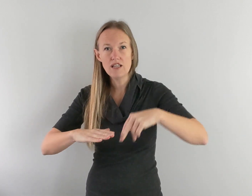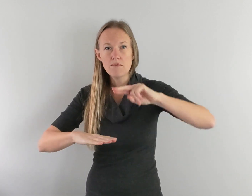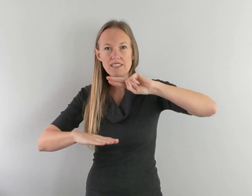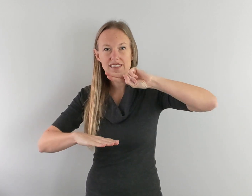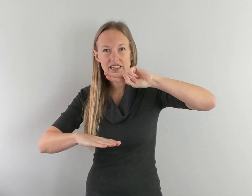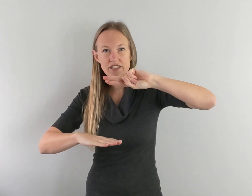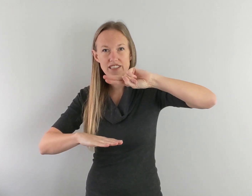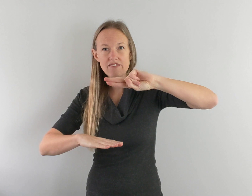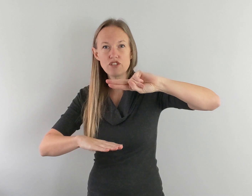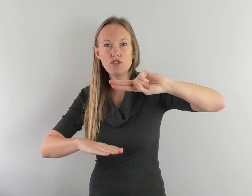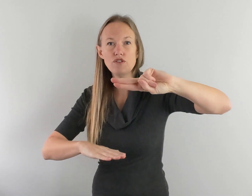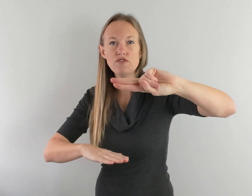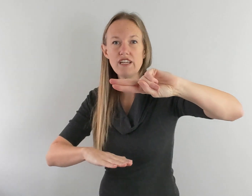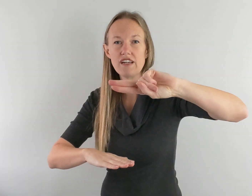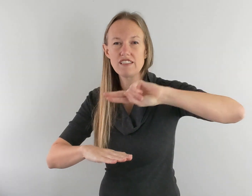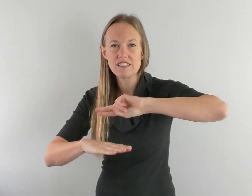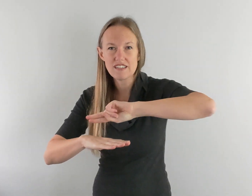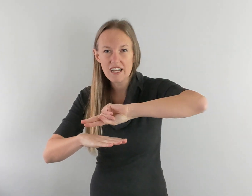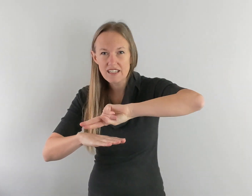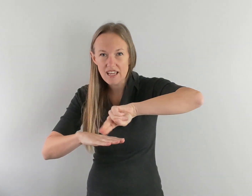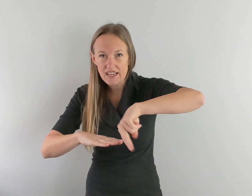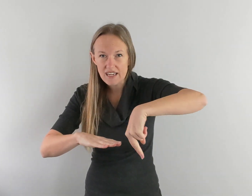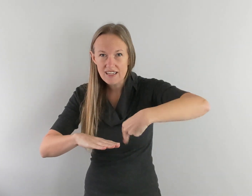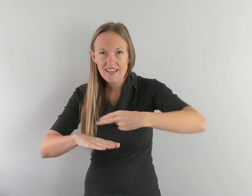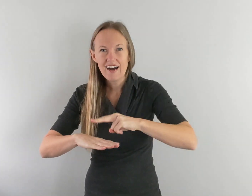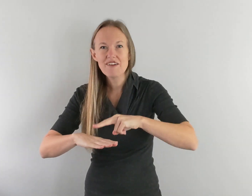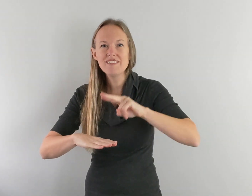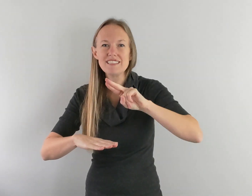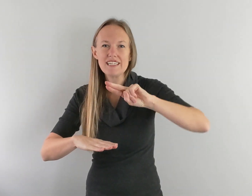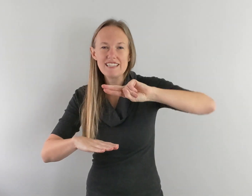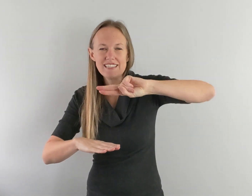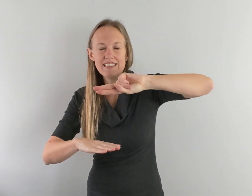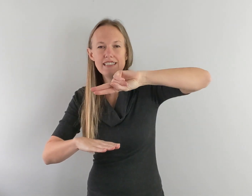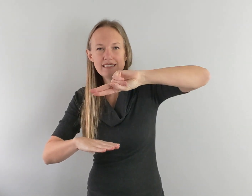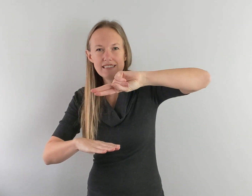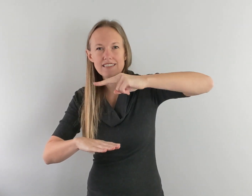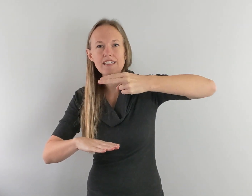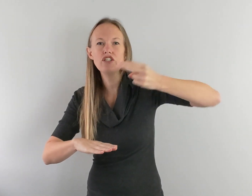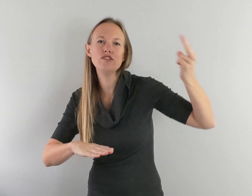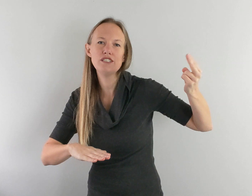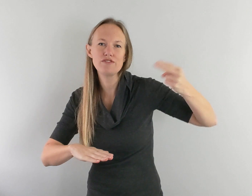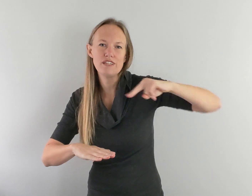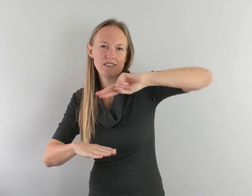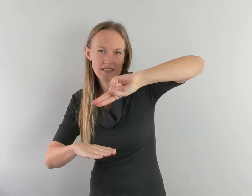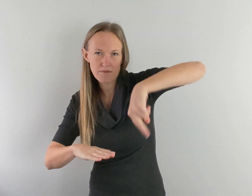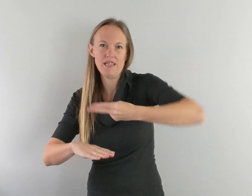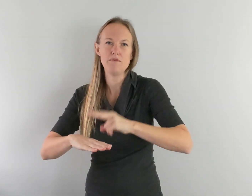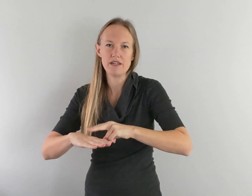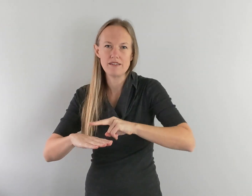but instead you just have 2 fingers and you're kind of like, I almost like, it's like you're using your fingers to get peanut butter out of